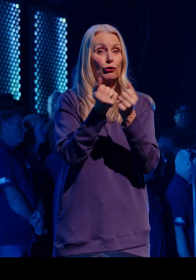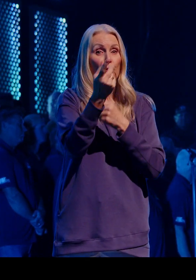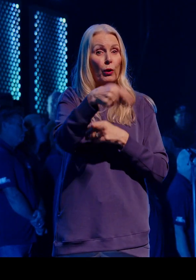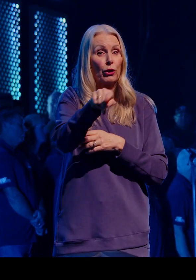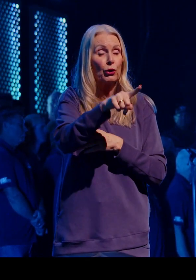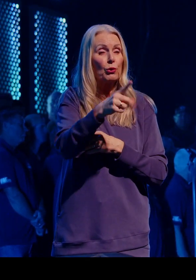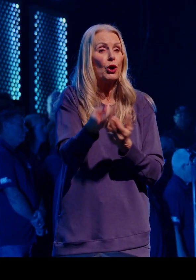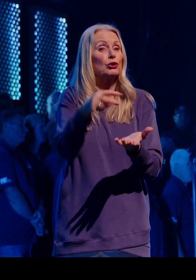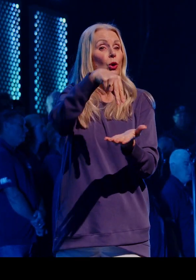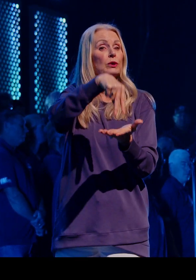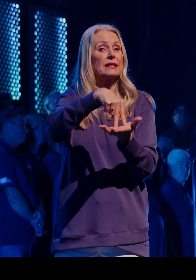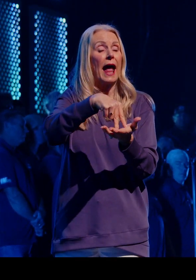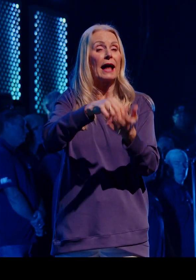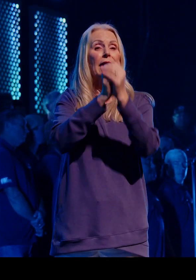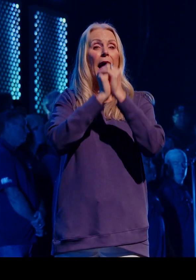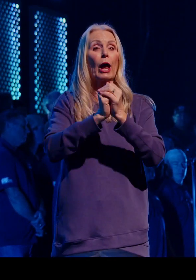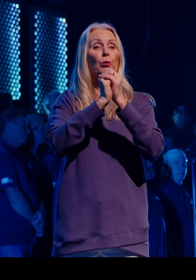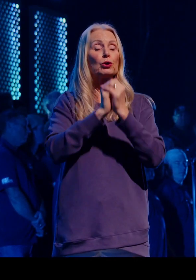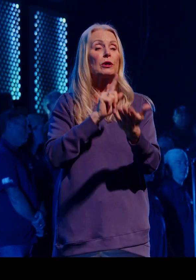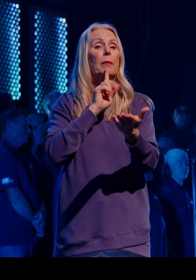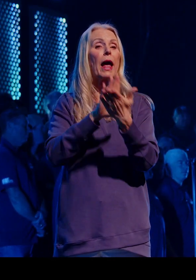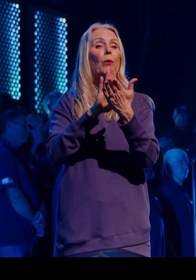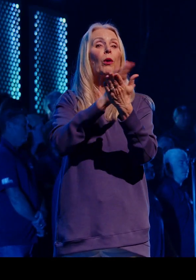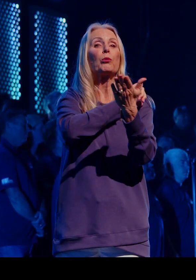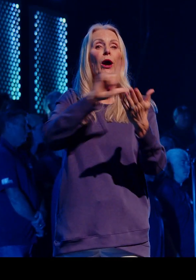and get ready to worship, and we praise the Lord.